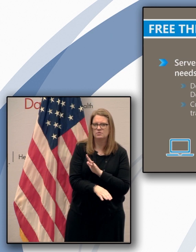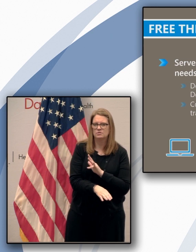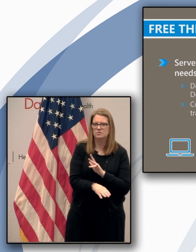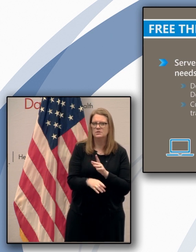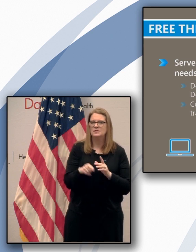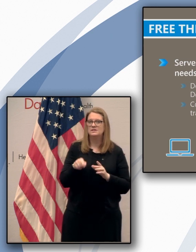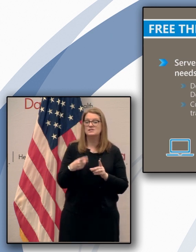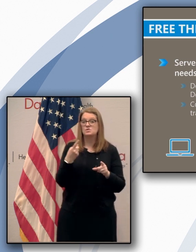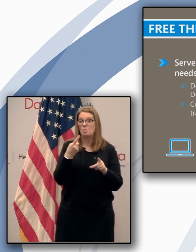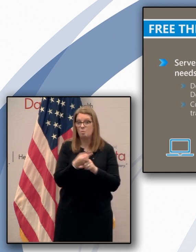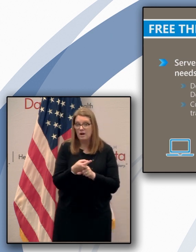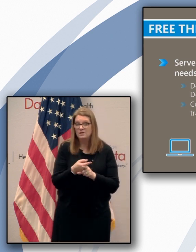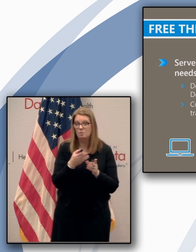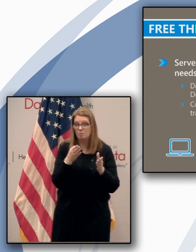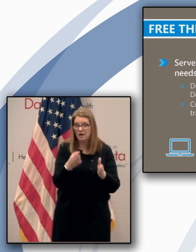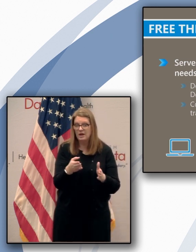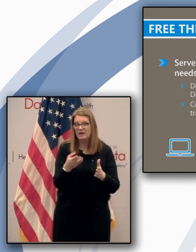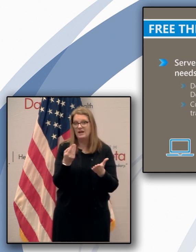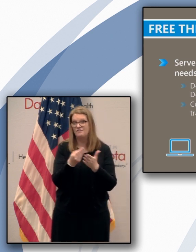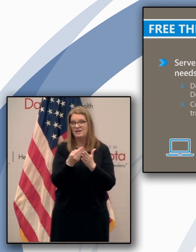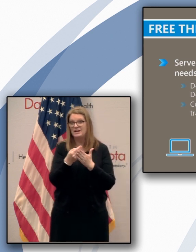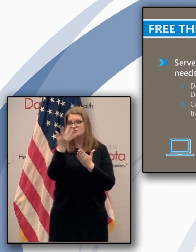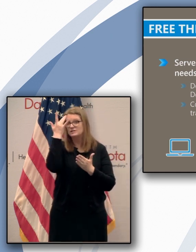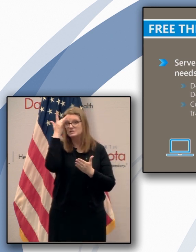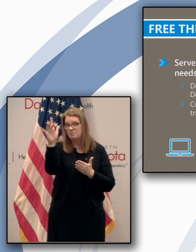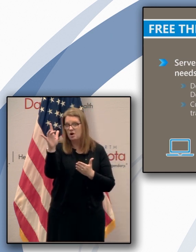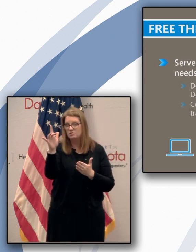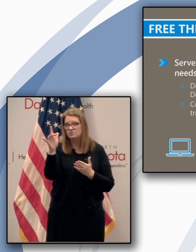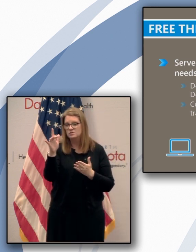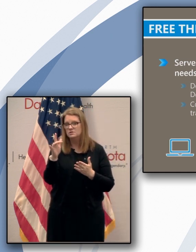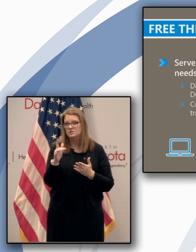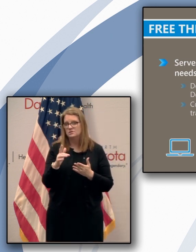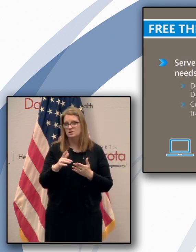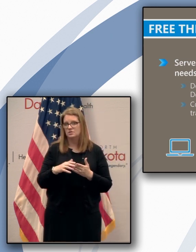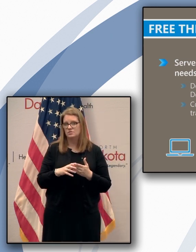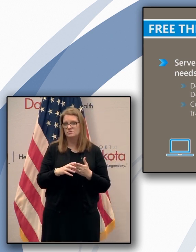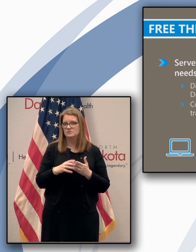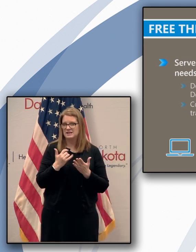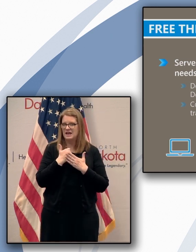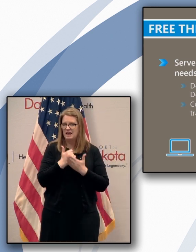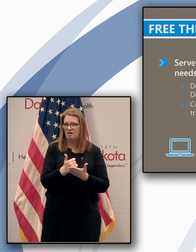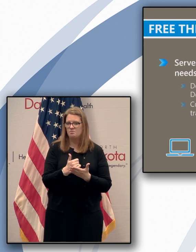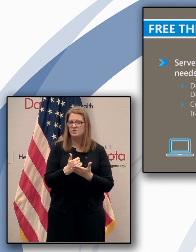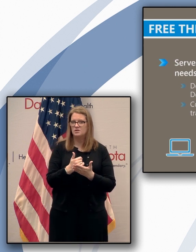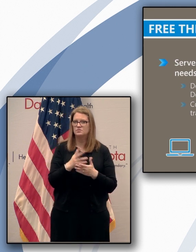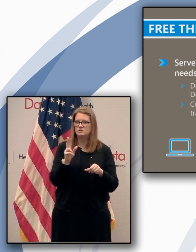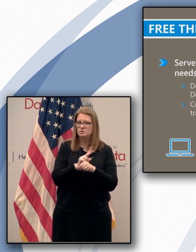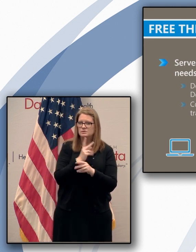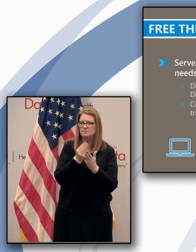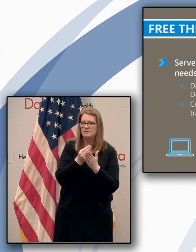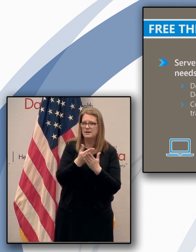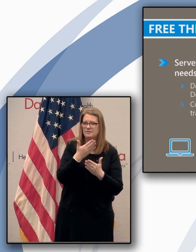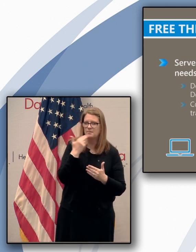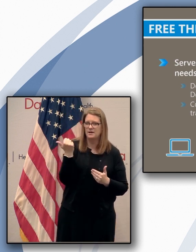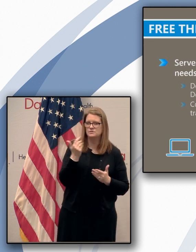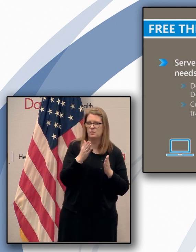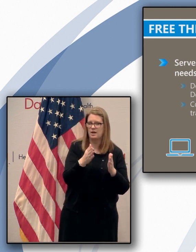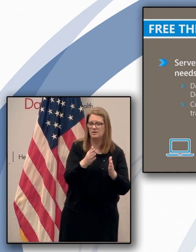right thing to do and also the financially smart thing to do for taxpayers. So this is a win-win-win all the way